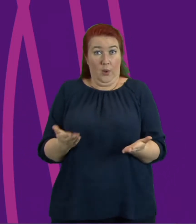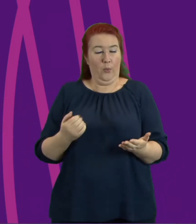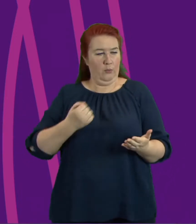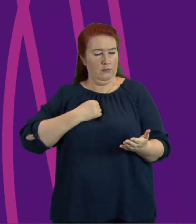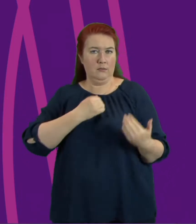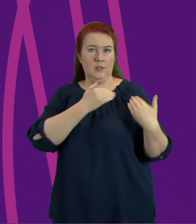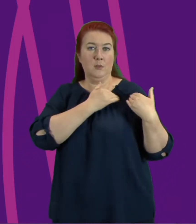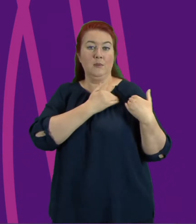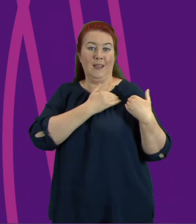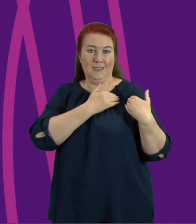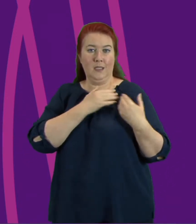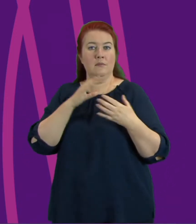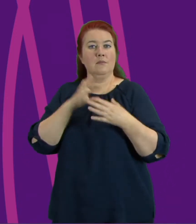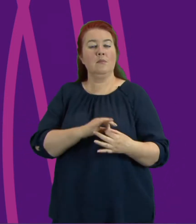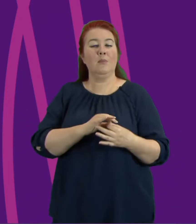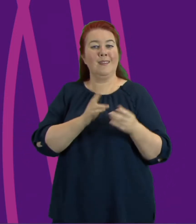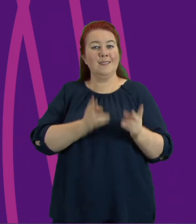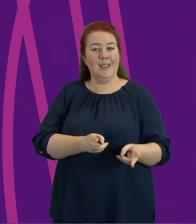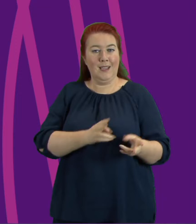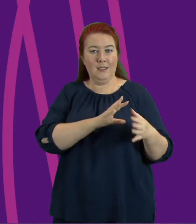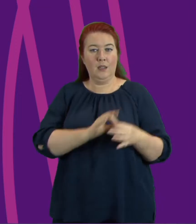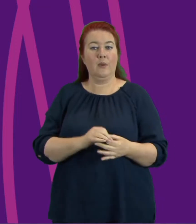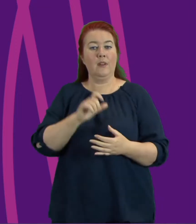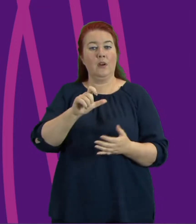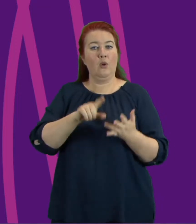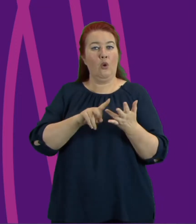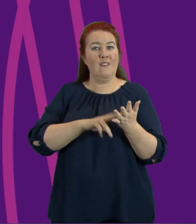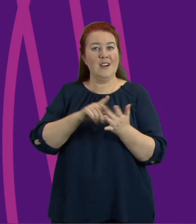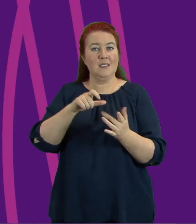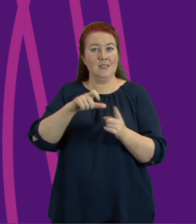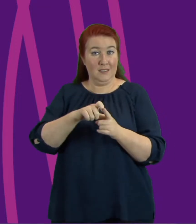in relation to deaths attributable to COVID-19.